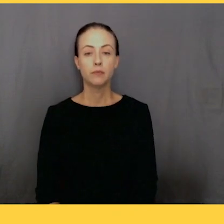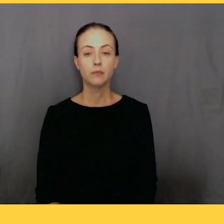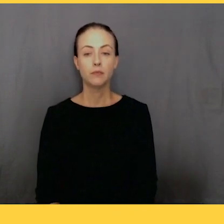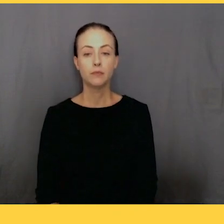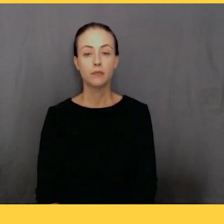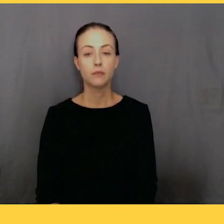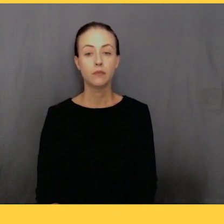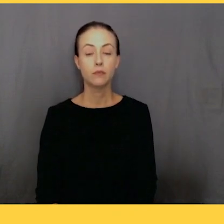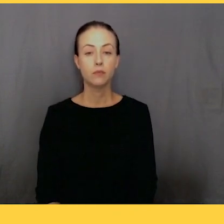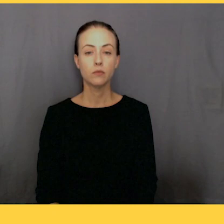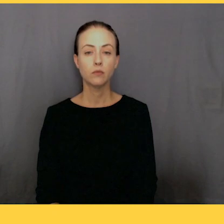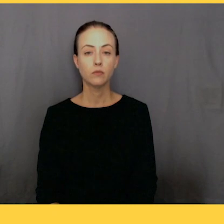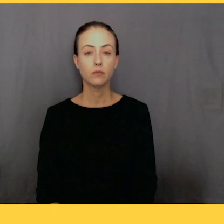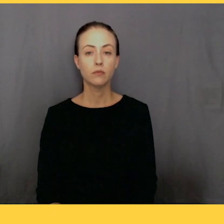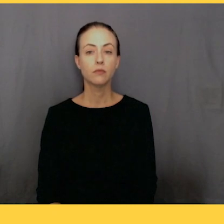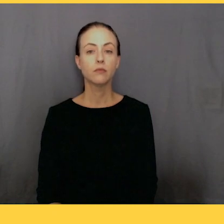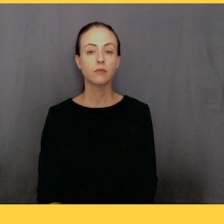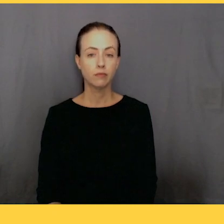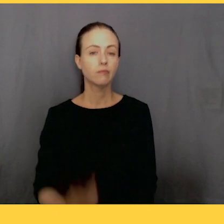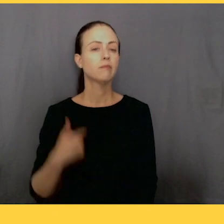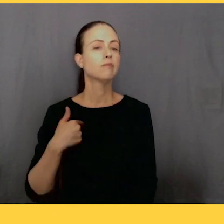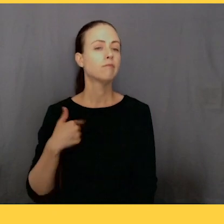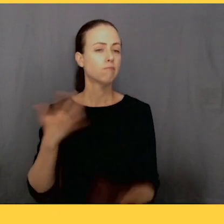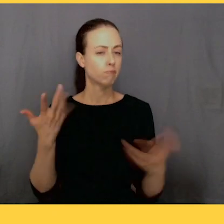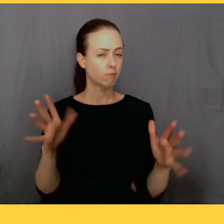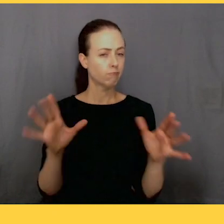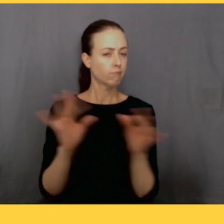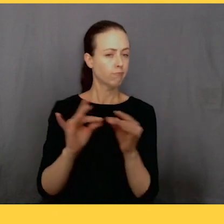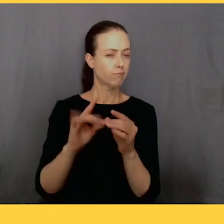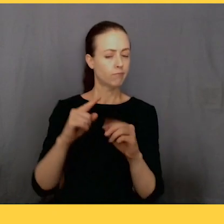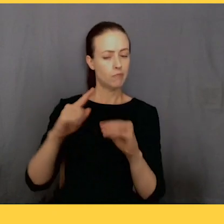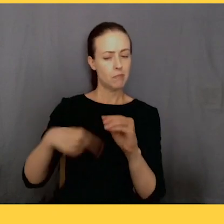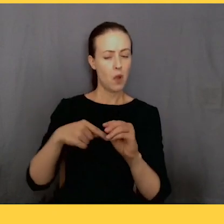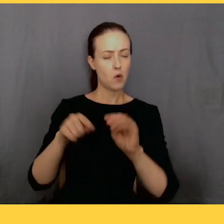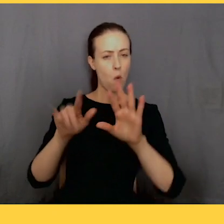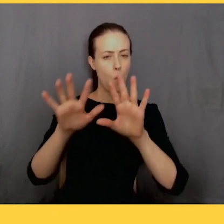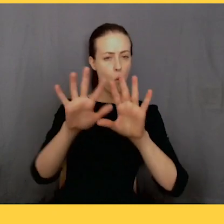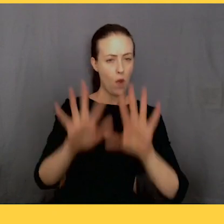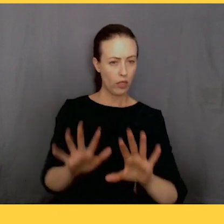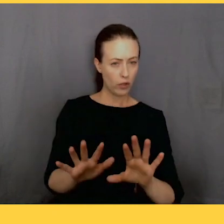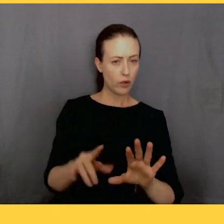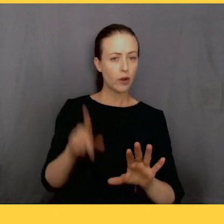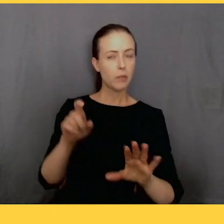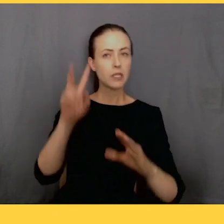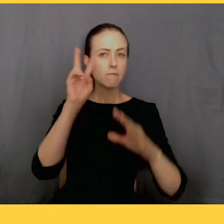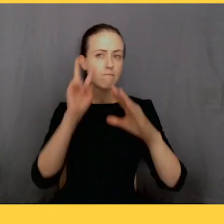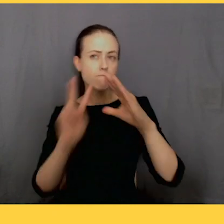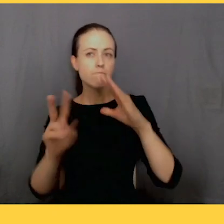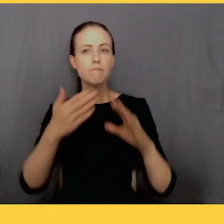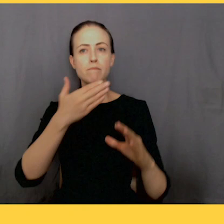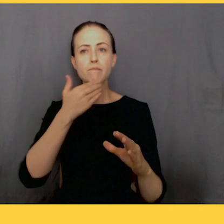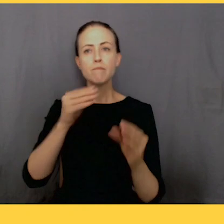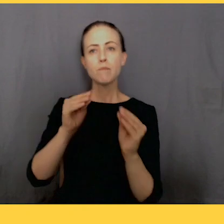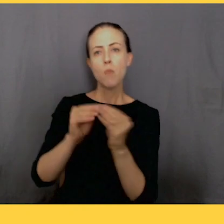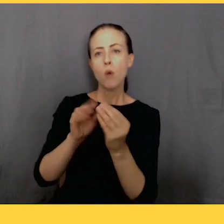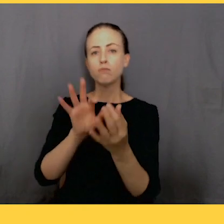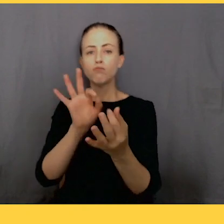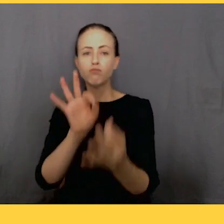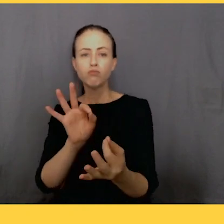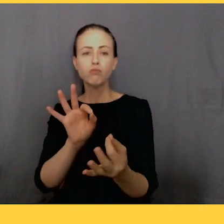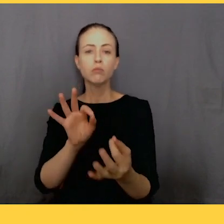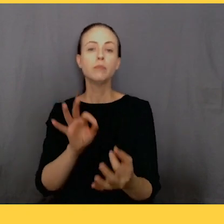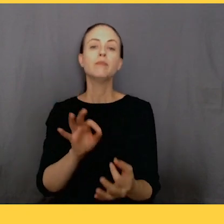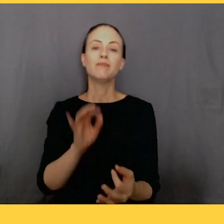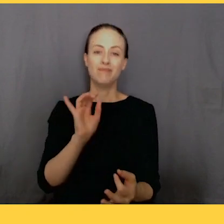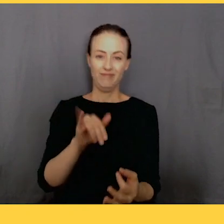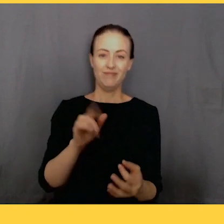So earlier I mentioned about getting better at predicting weather. This is where this weather station really comes in handy